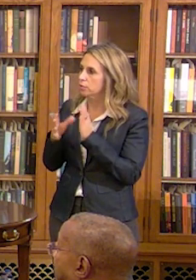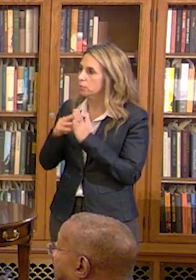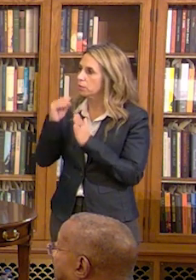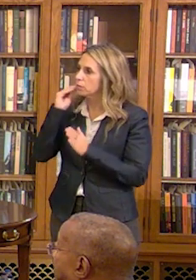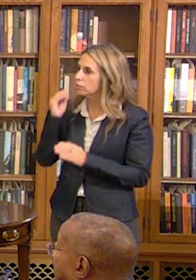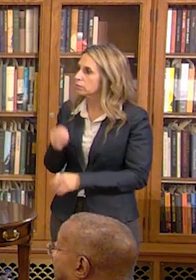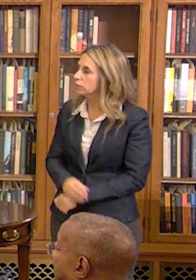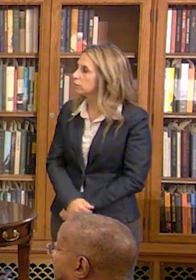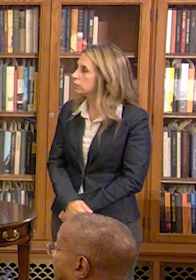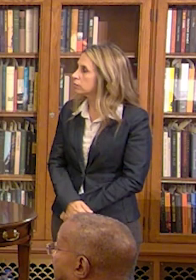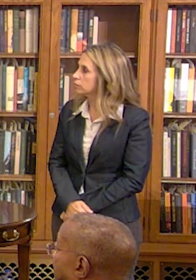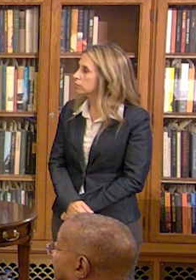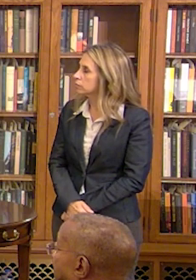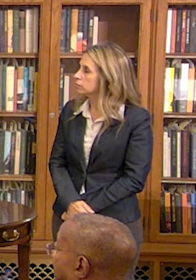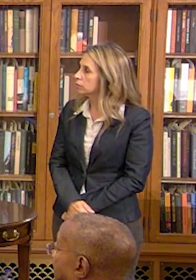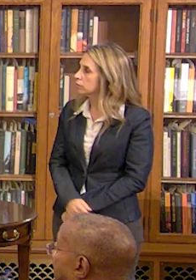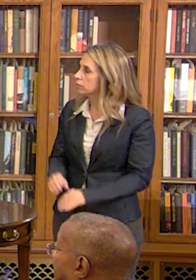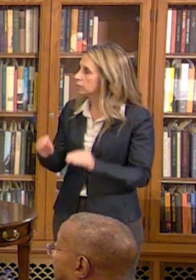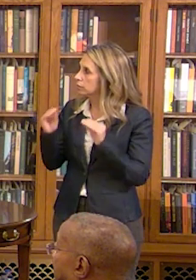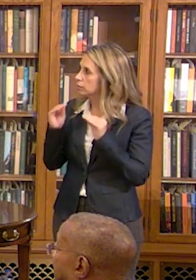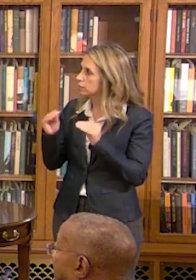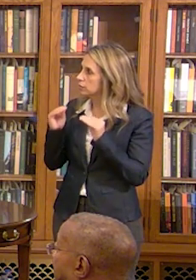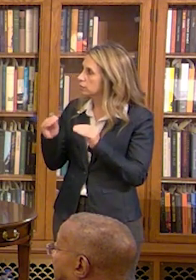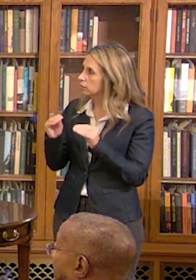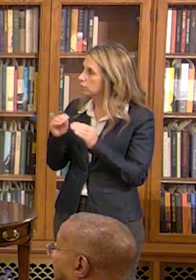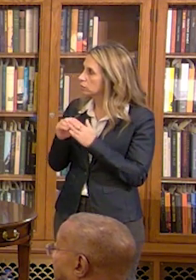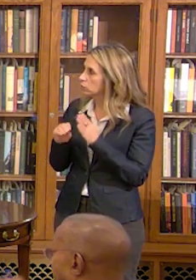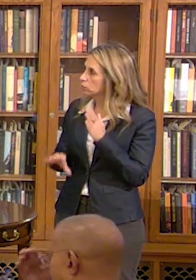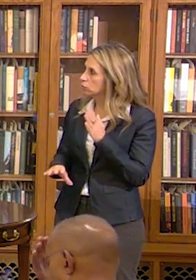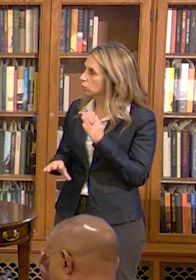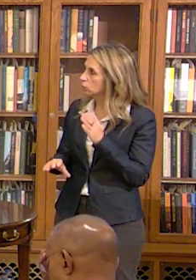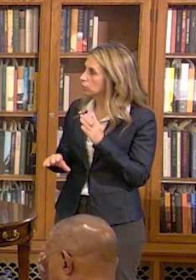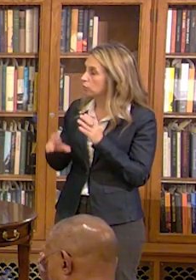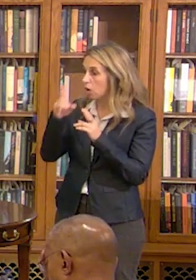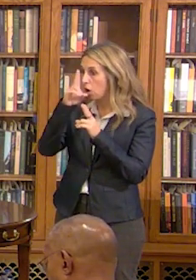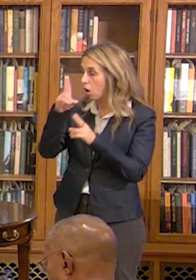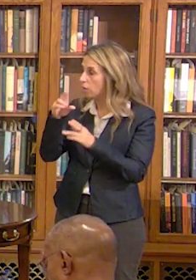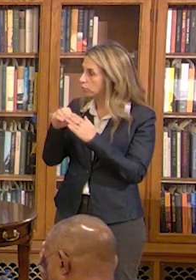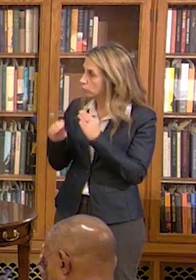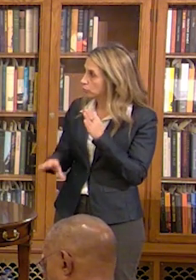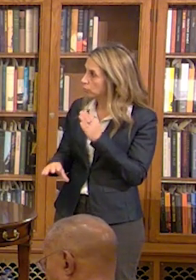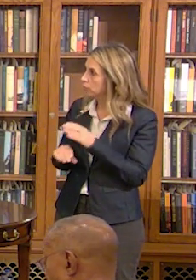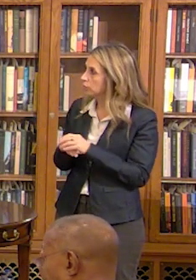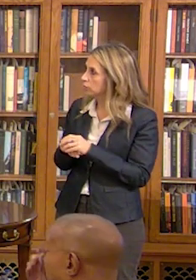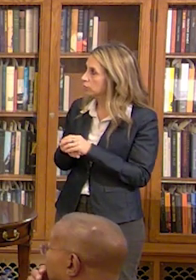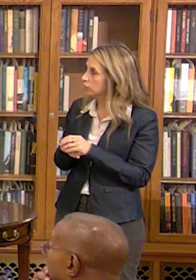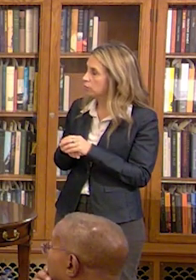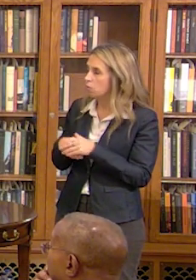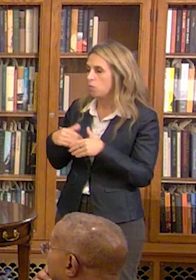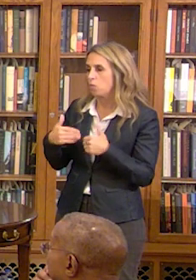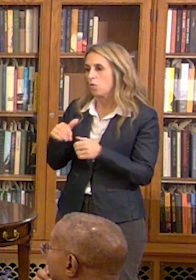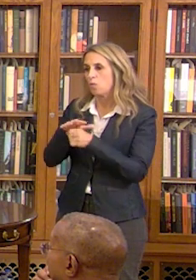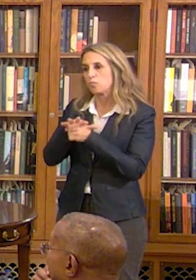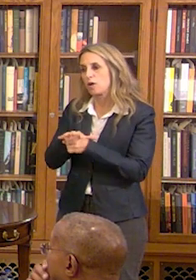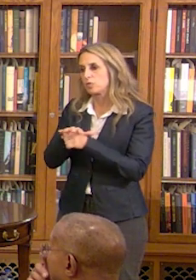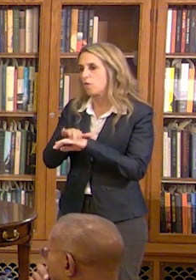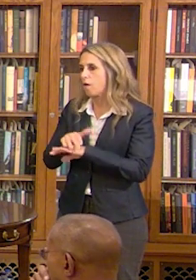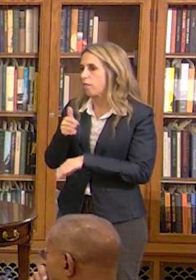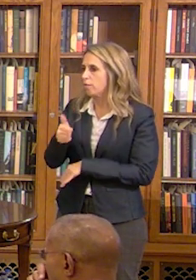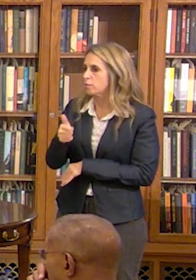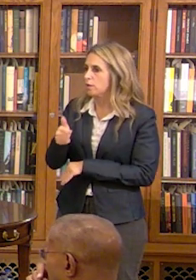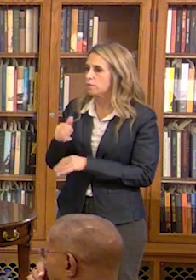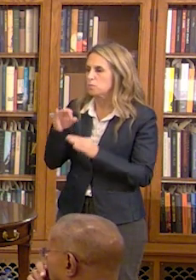value in teaching AP students and honor students they put so much pressure on themselves to